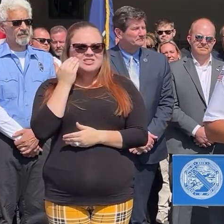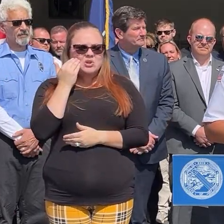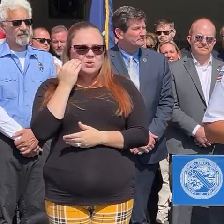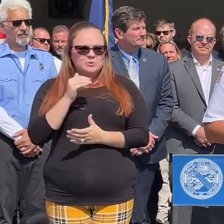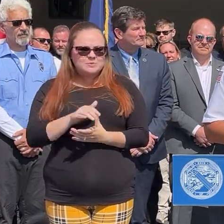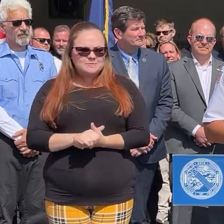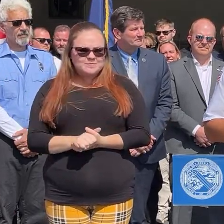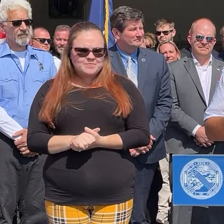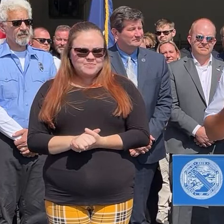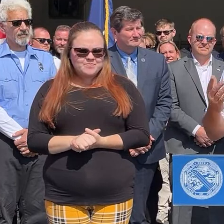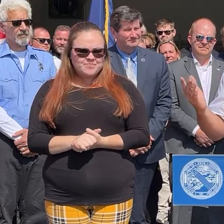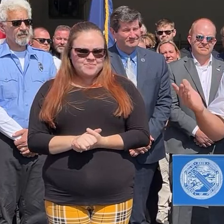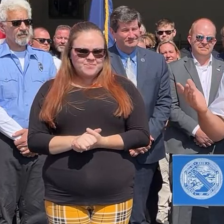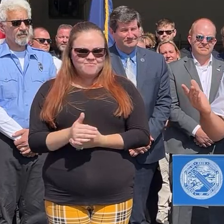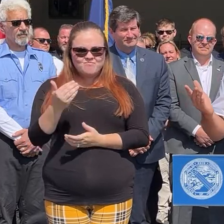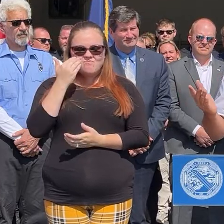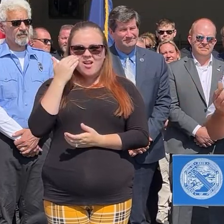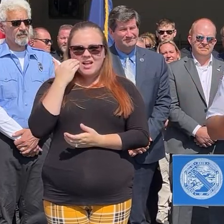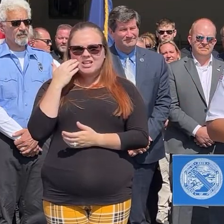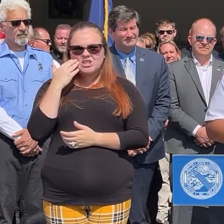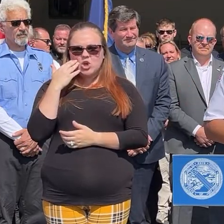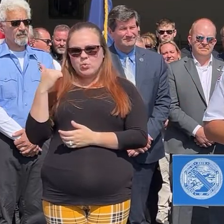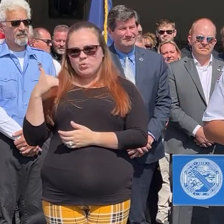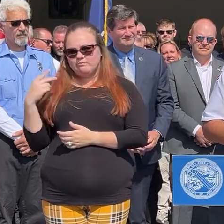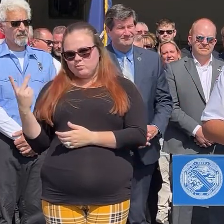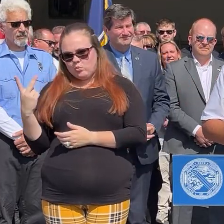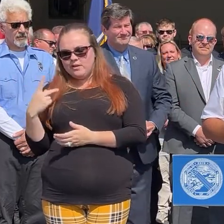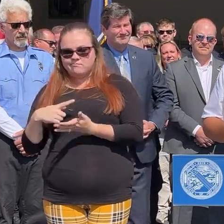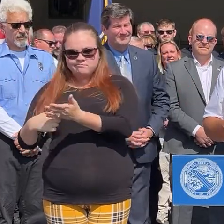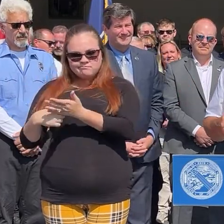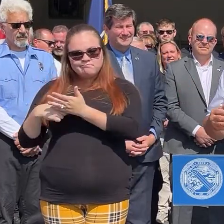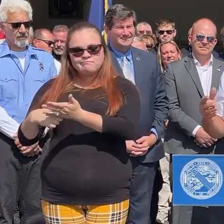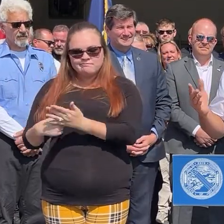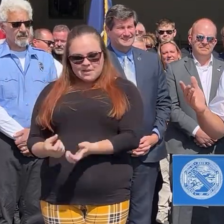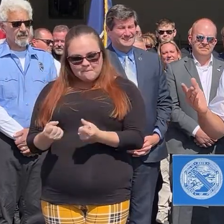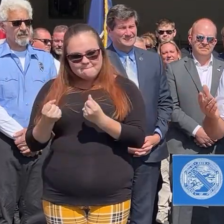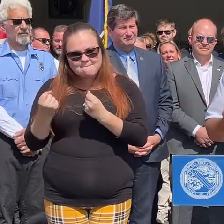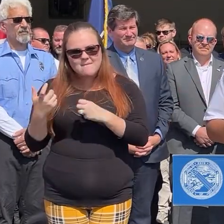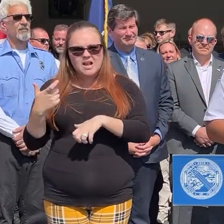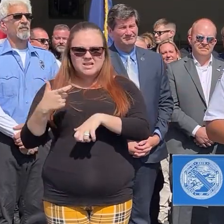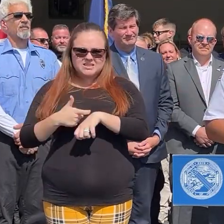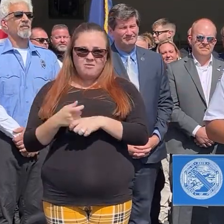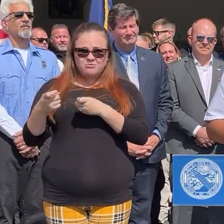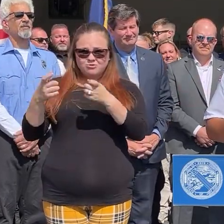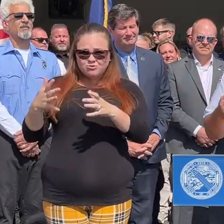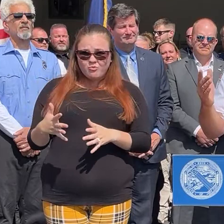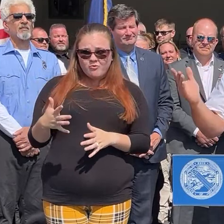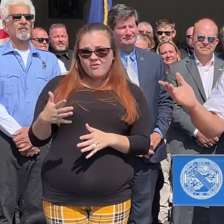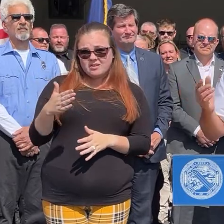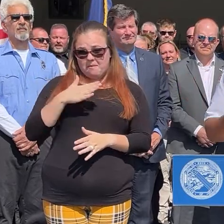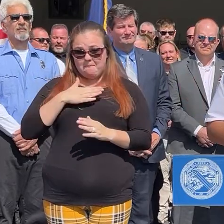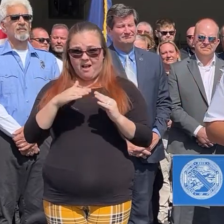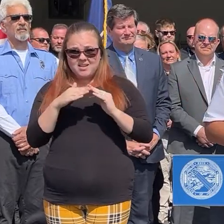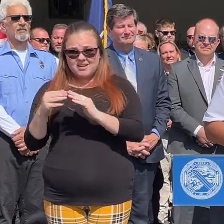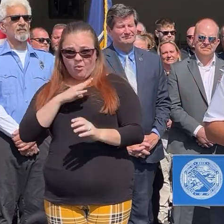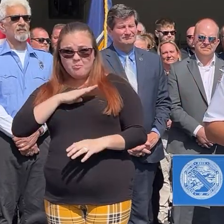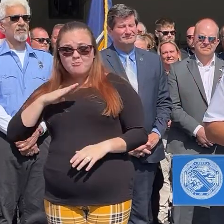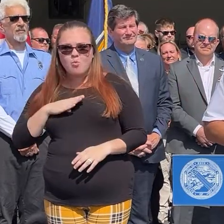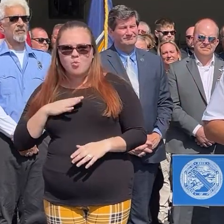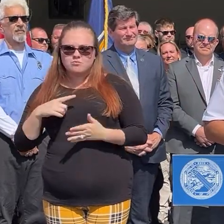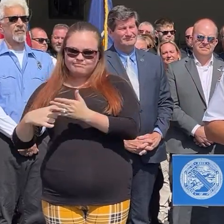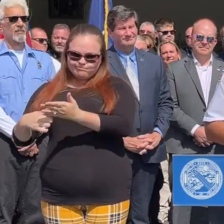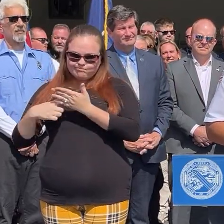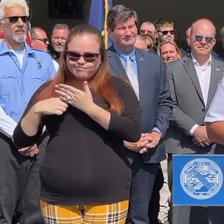the county executive and I, like he said, have talked about it. Many times supervisors and my town board have talked about